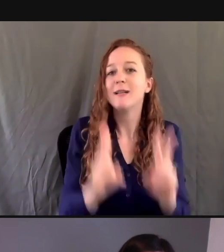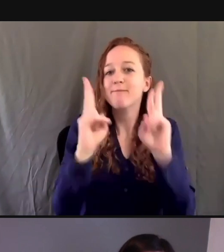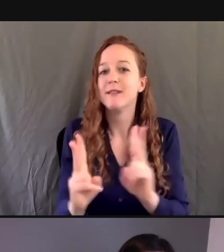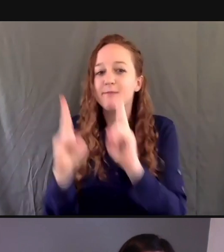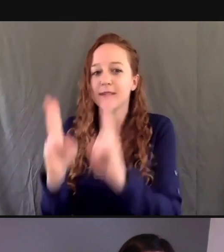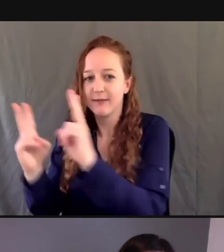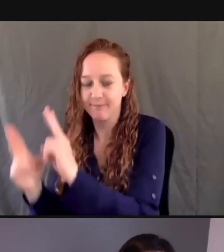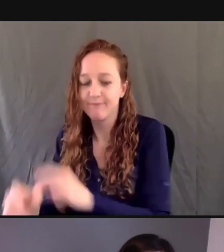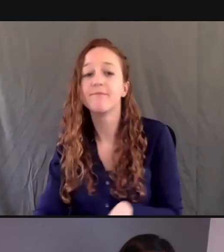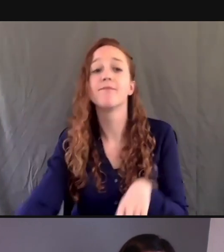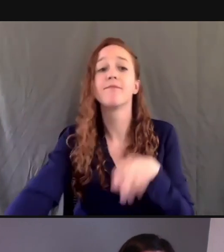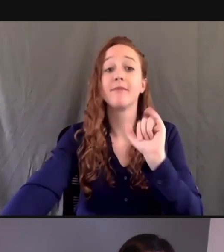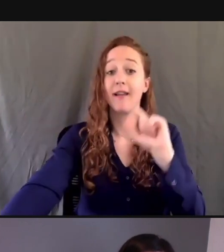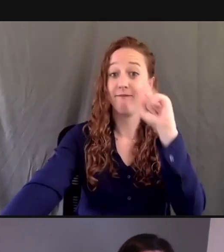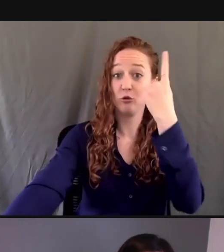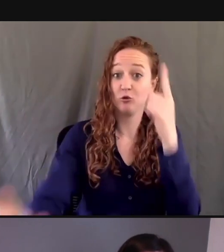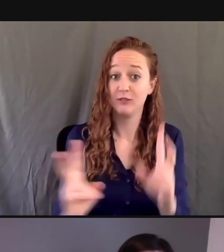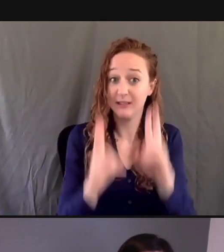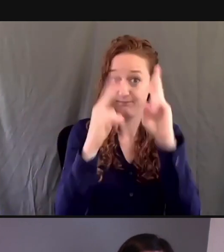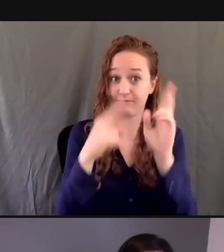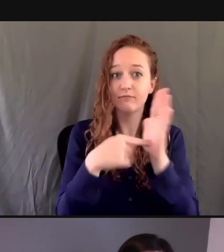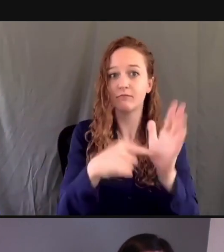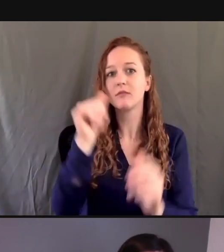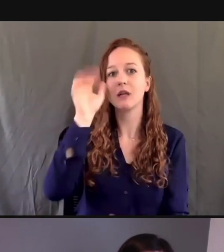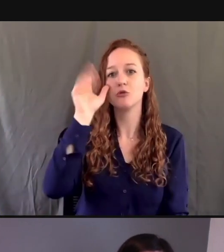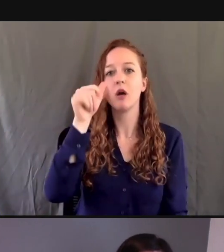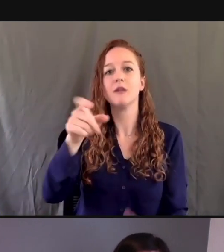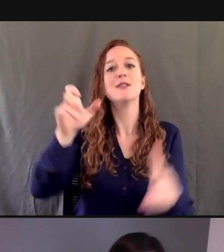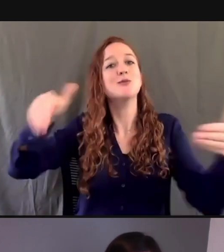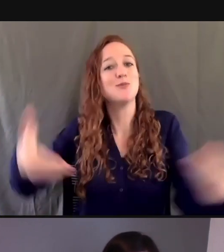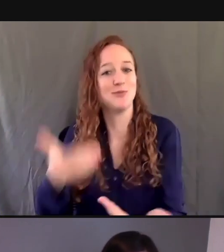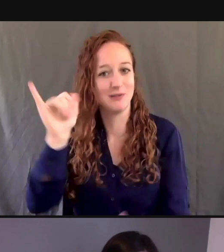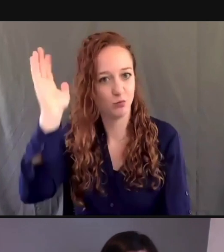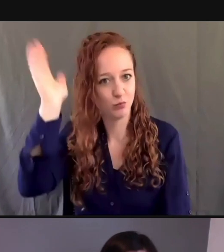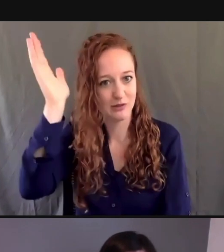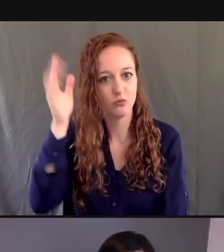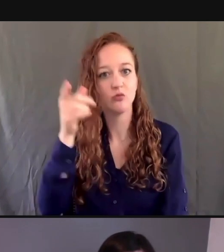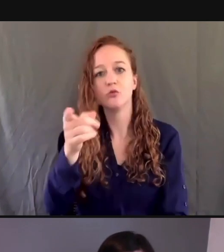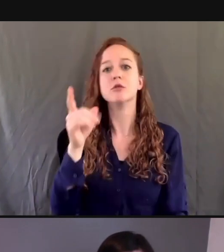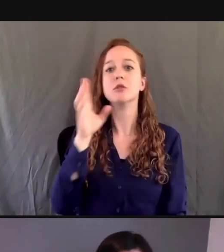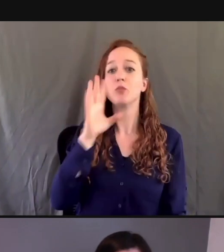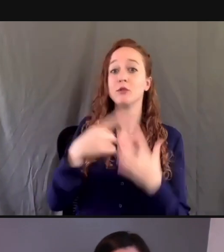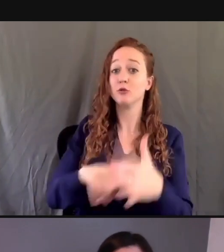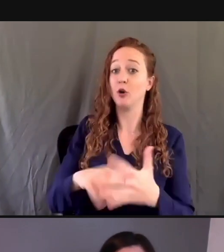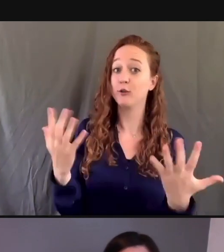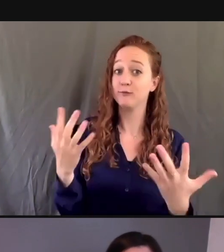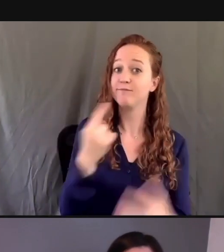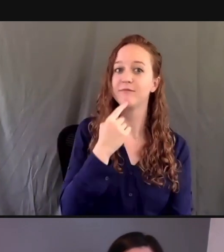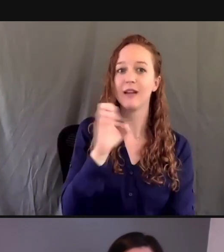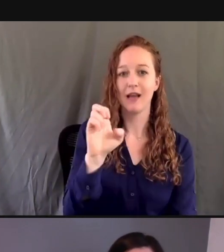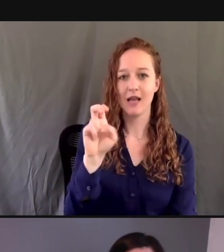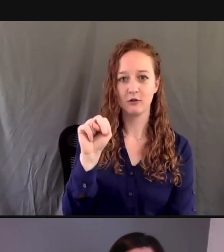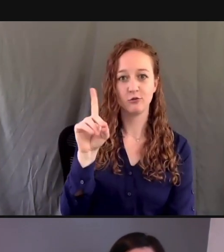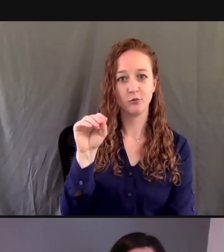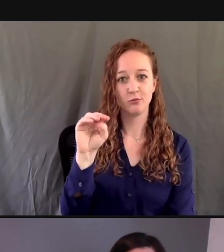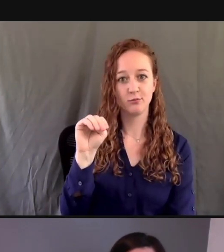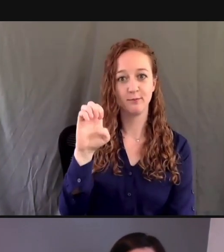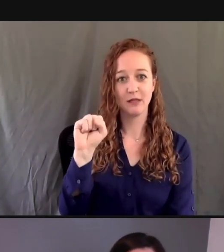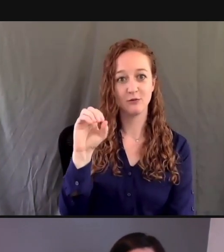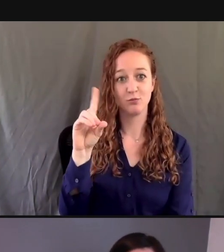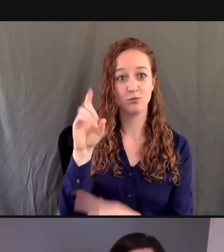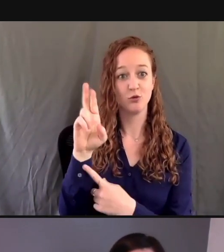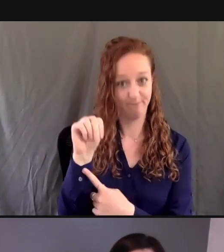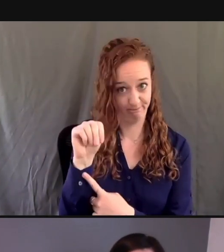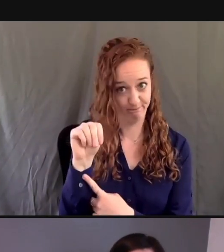baby to adult, basically at the DNA level. We did a quick summary of the video, and I'll explain what signs we were using.